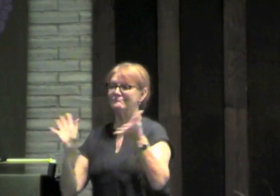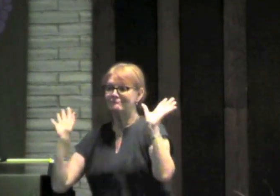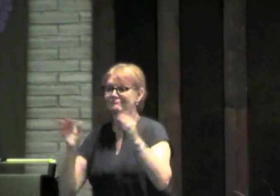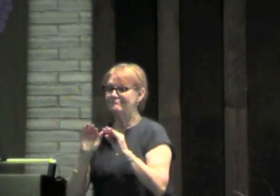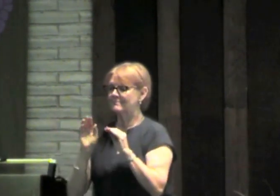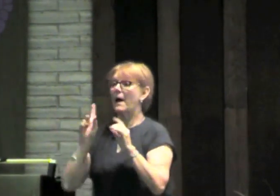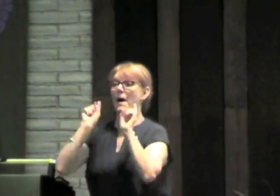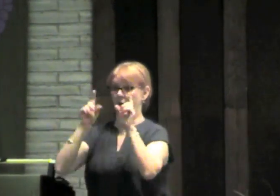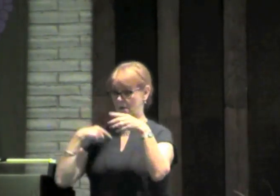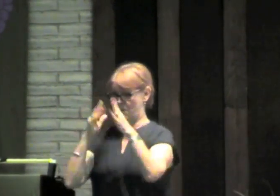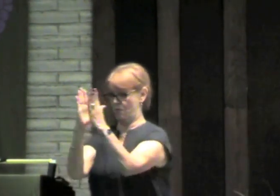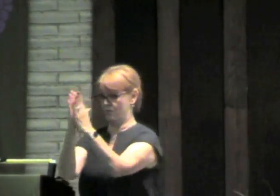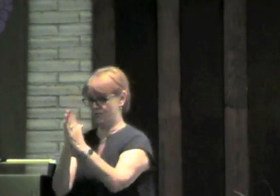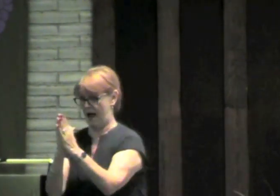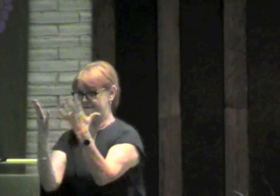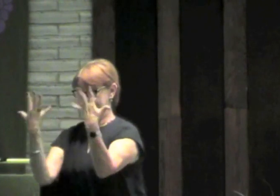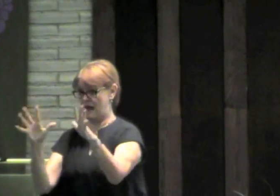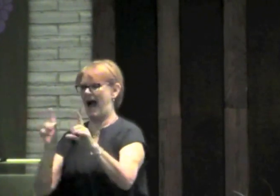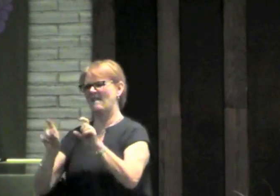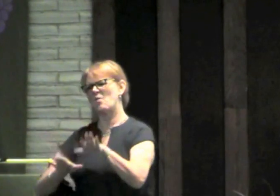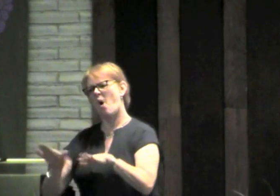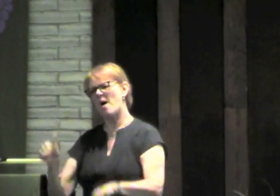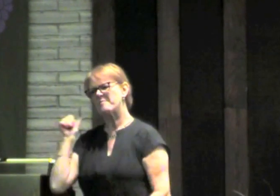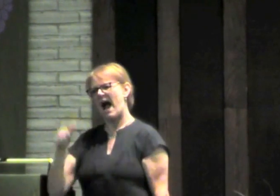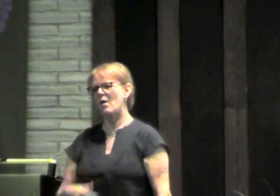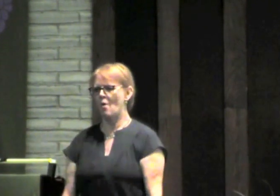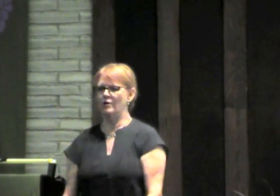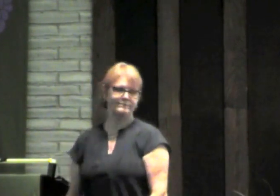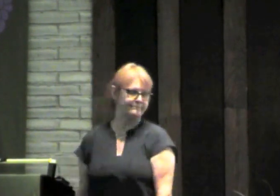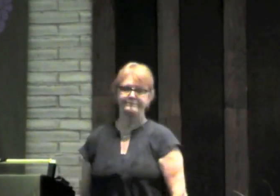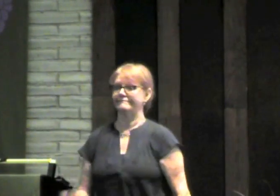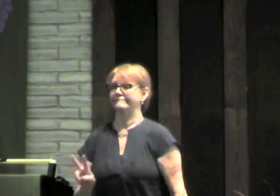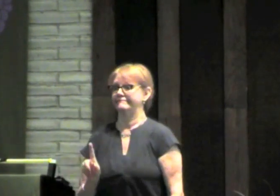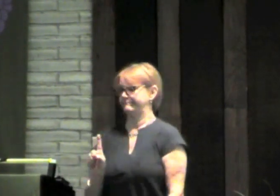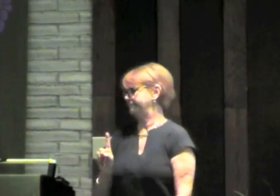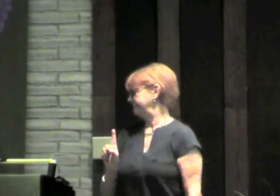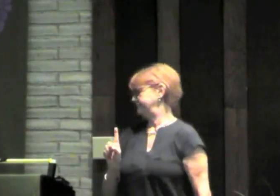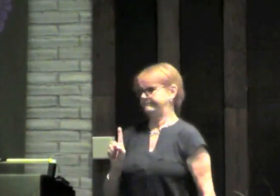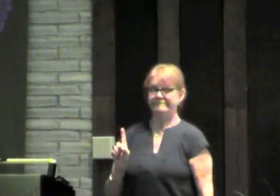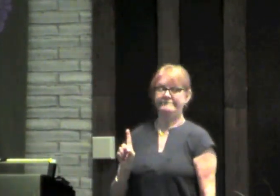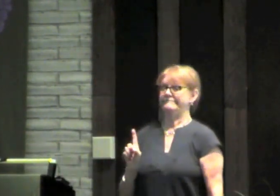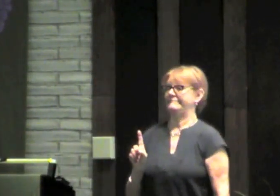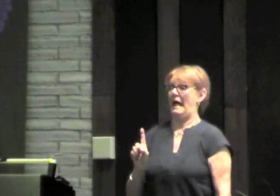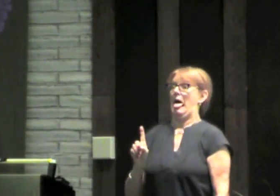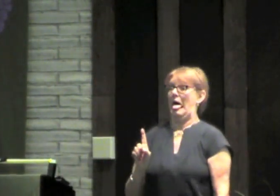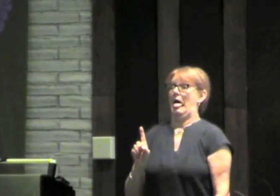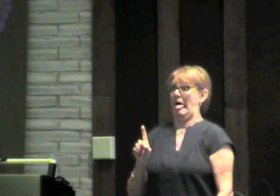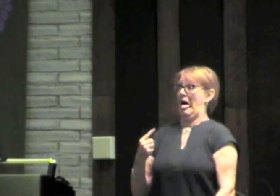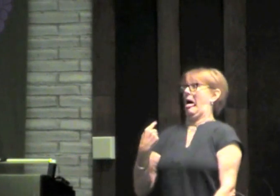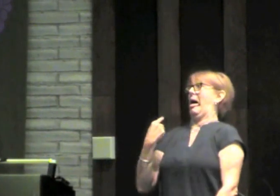and then roll them up and stick them into the wall. Once our prayers were done, then we had to walk backwards